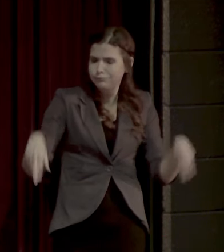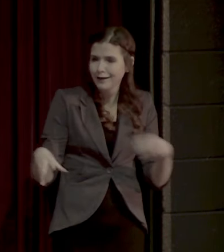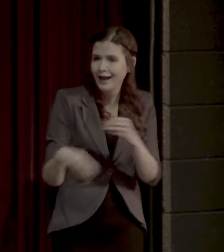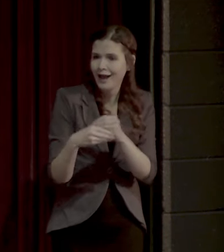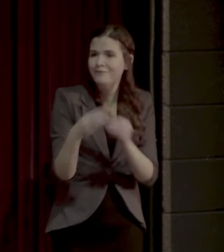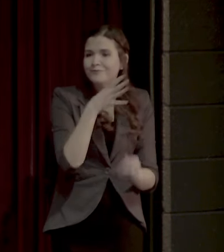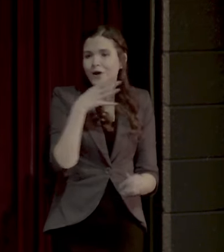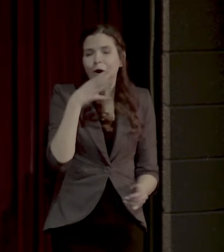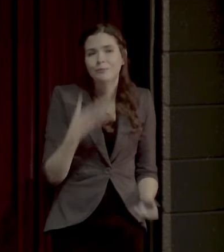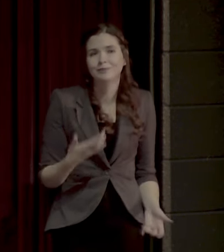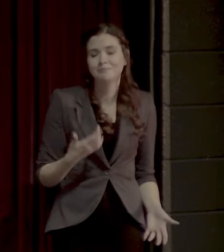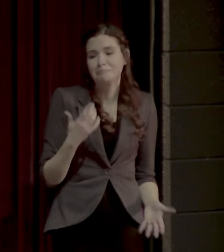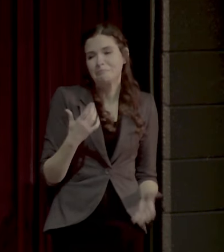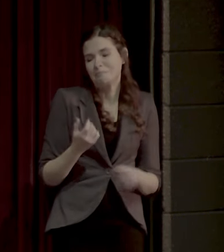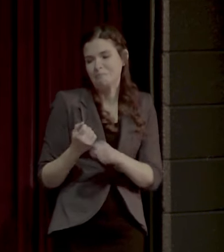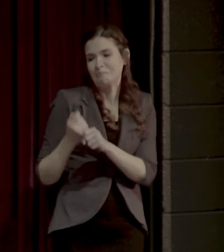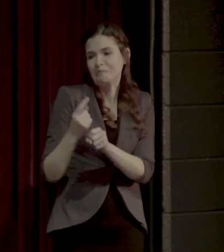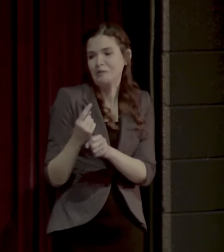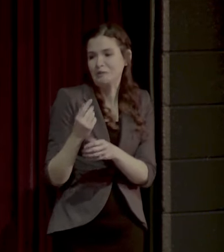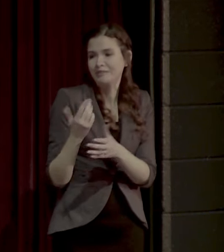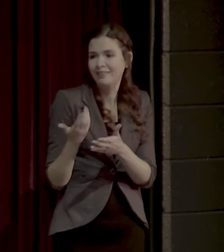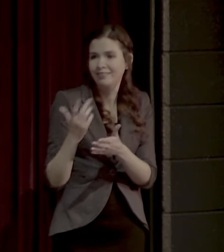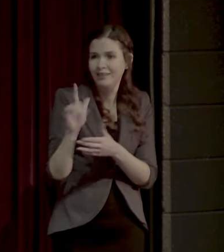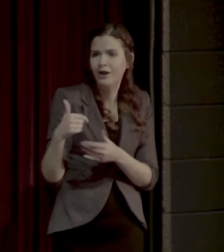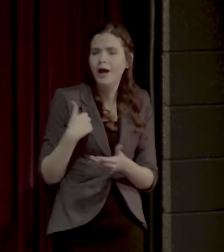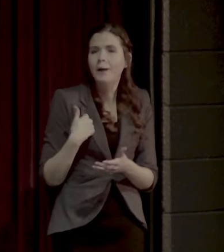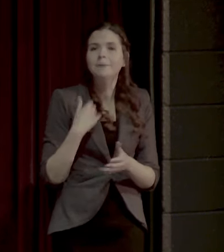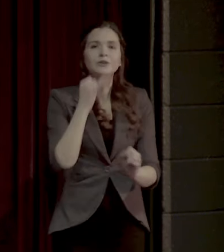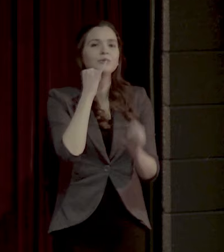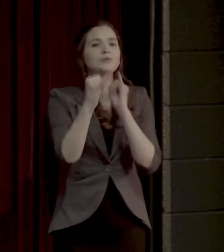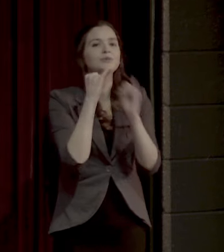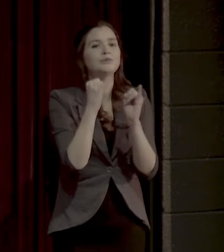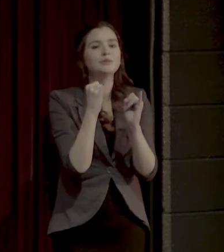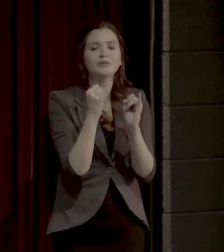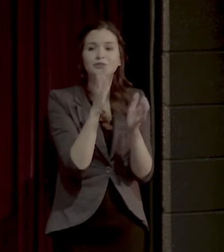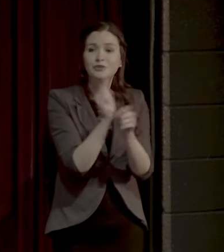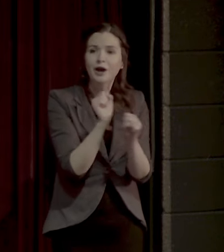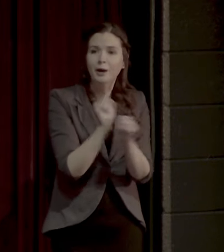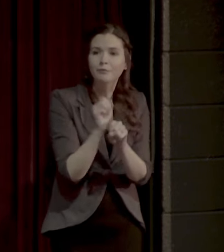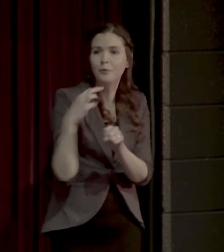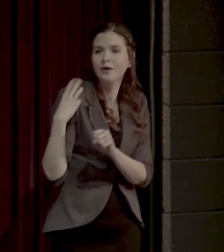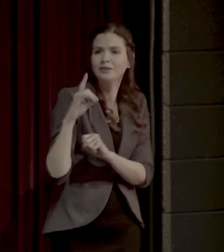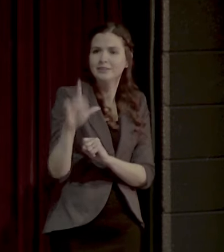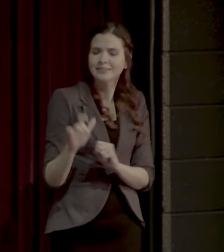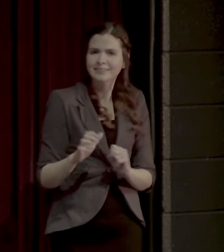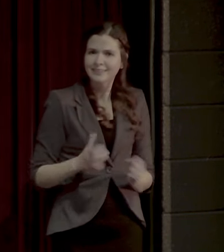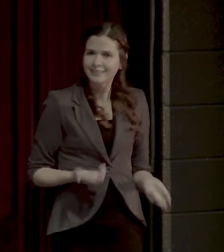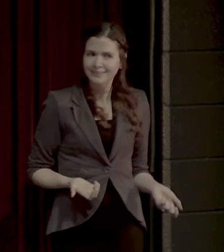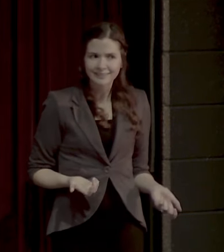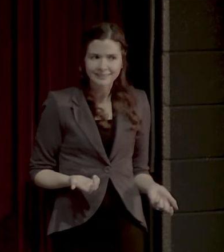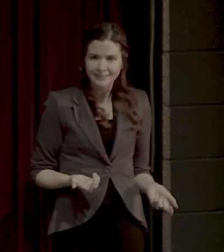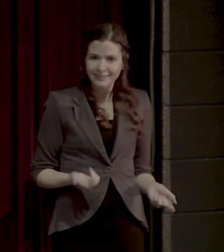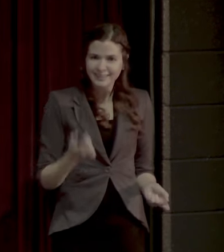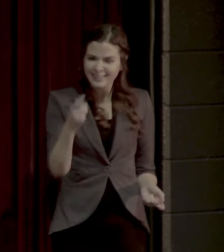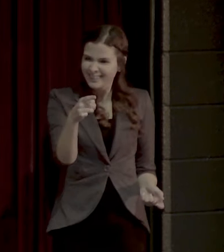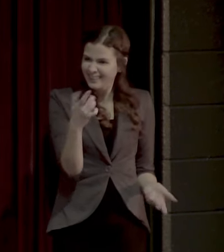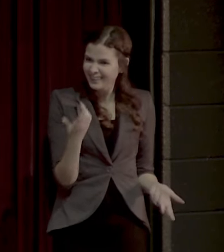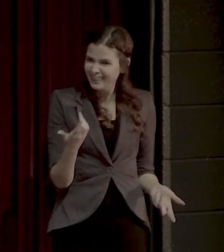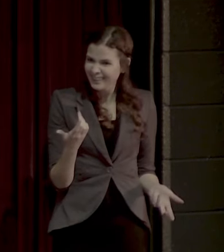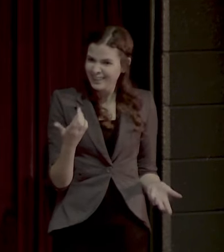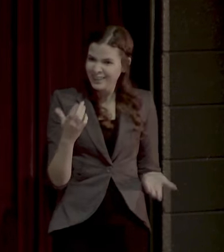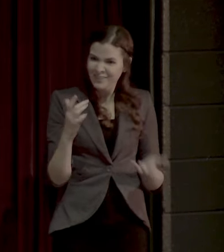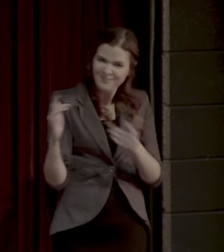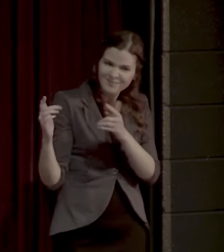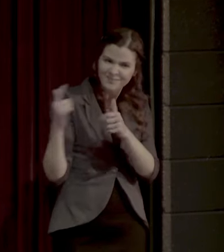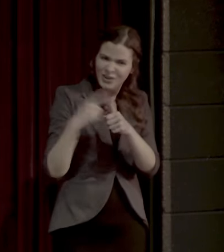And so a year or so later, I'm interviewing for jobs with big firms in New York and Washington, D.C. And wouldn't you know it, the number